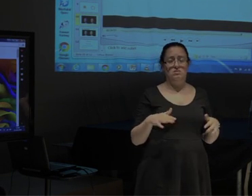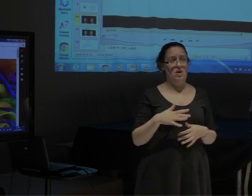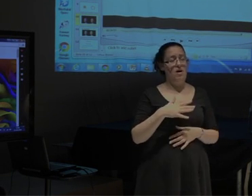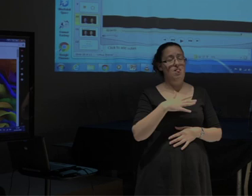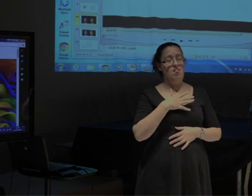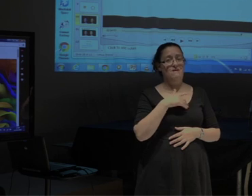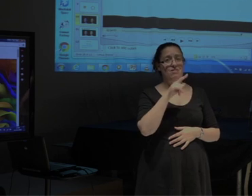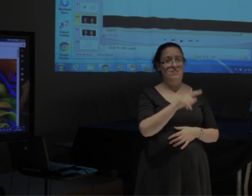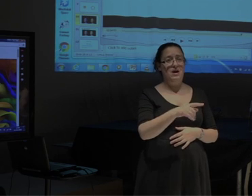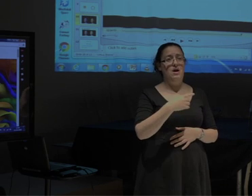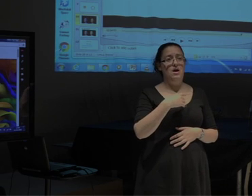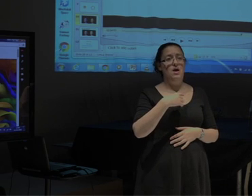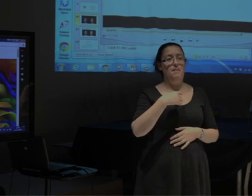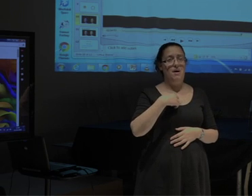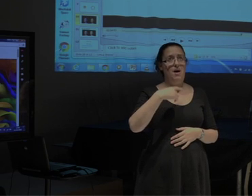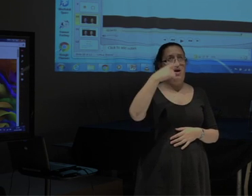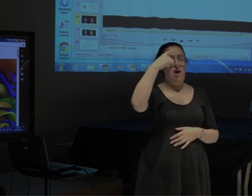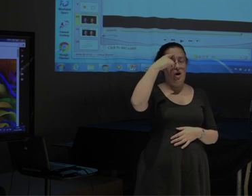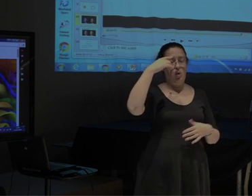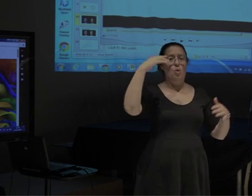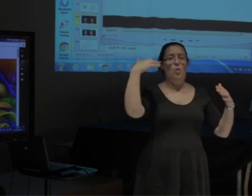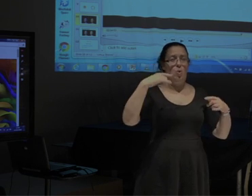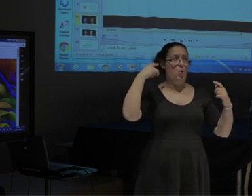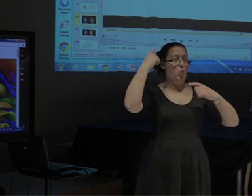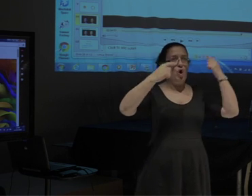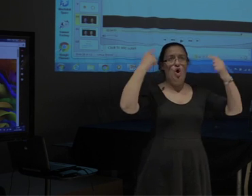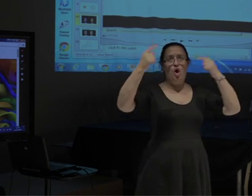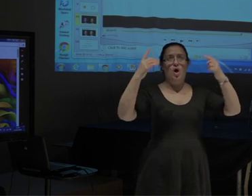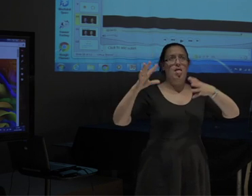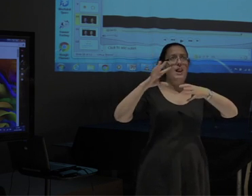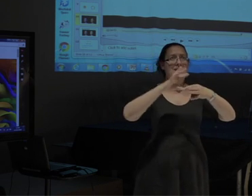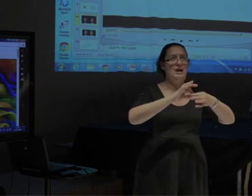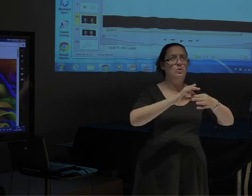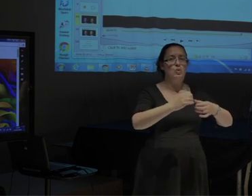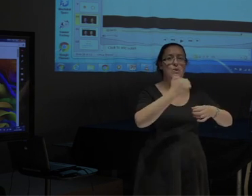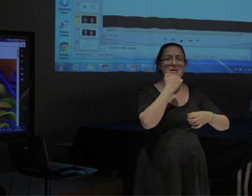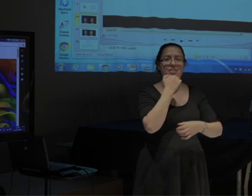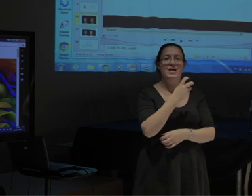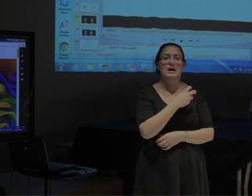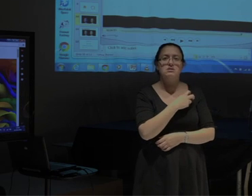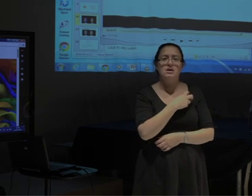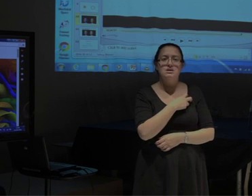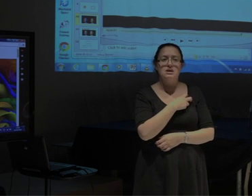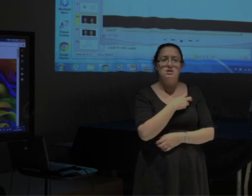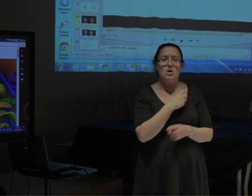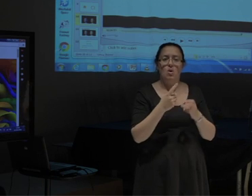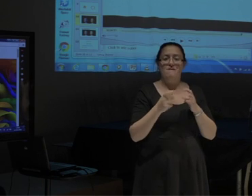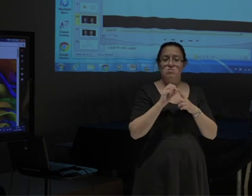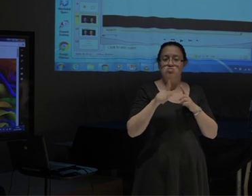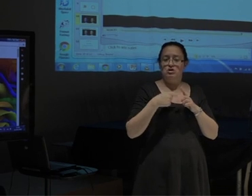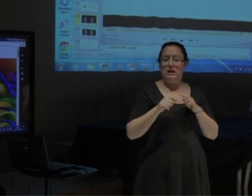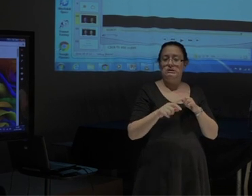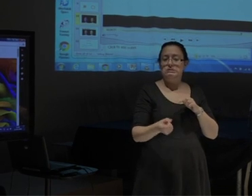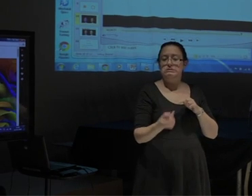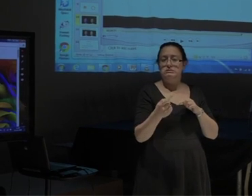that, and my head's already whirring thinking about how it might relate to maths anxiety, because we've got another project on the go,